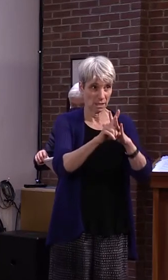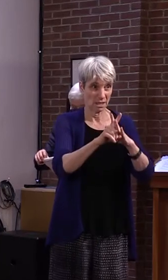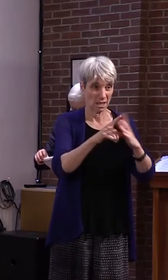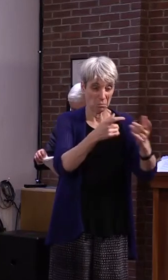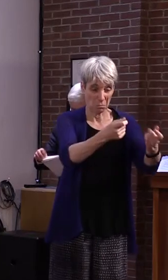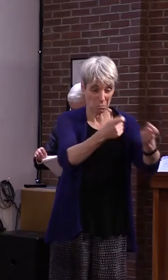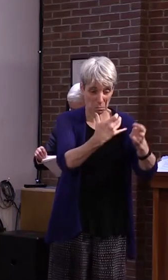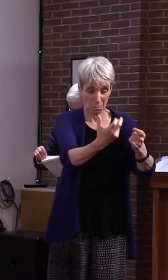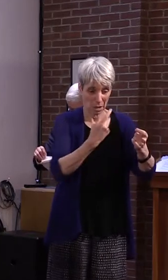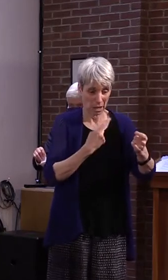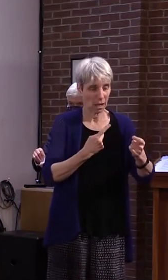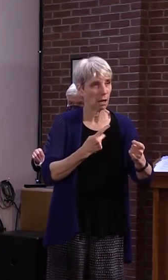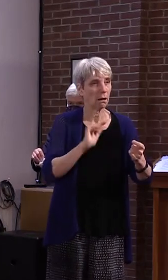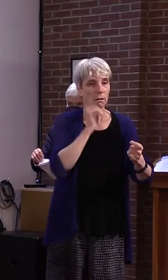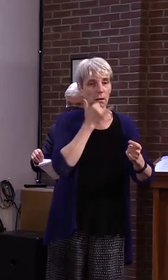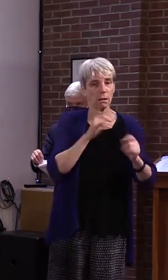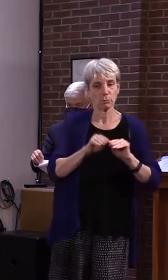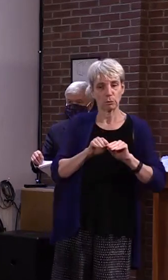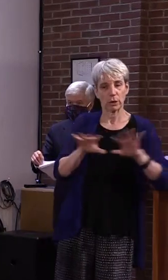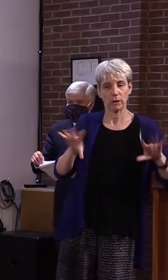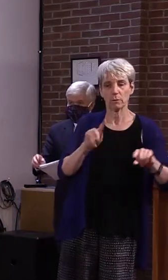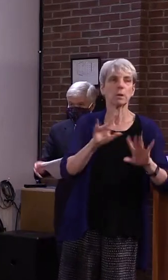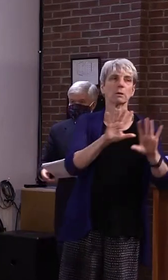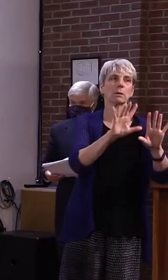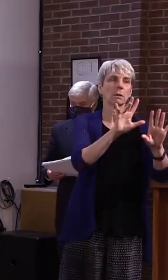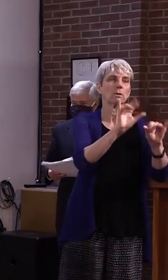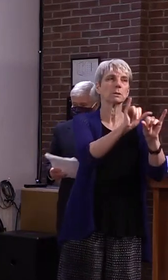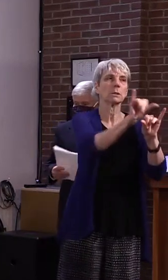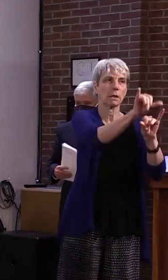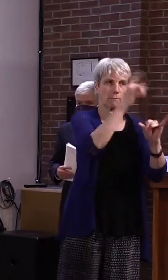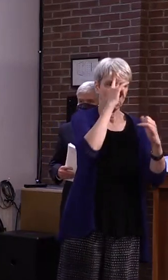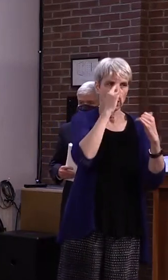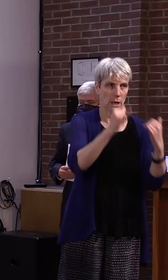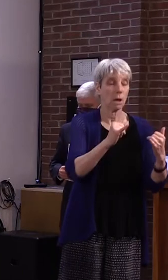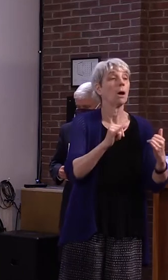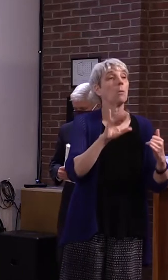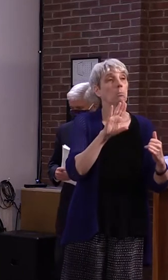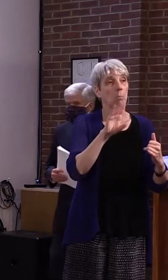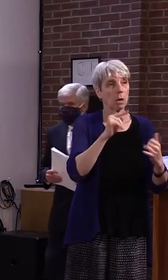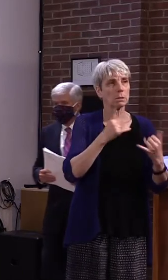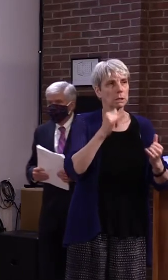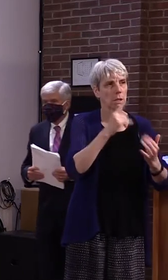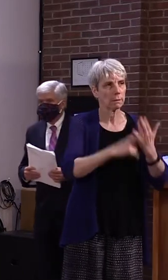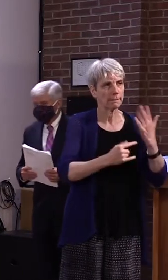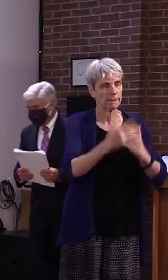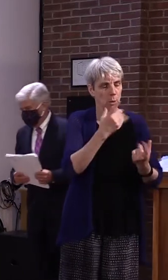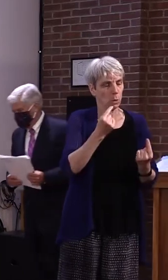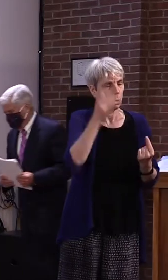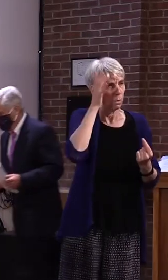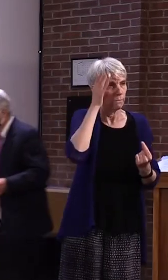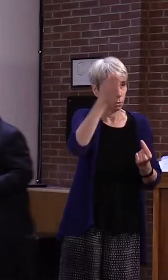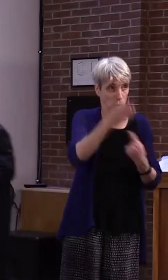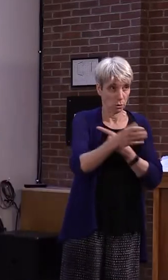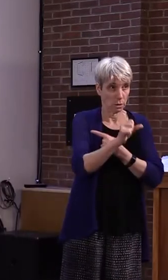So at this point, we're not bringing them back anytime soon, but we're having the conversations about what we do in the future.